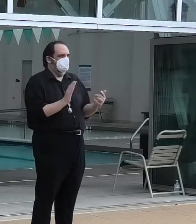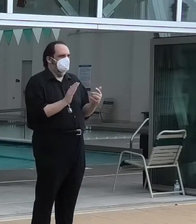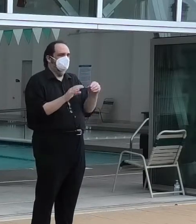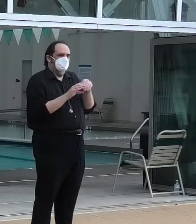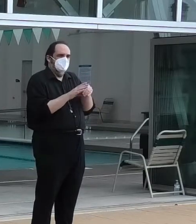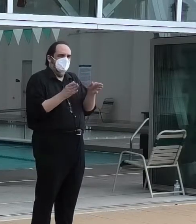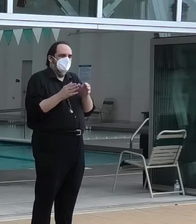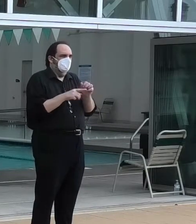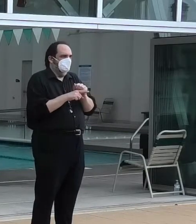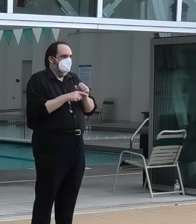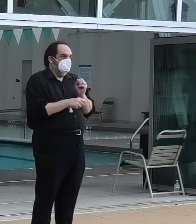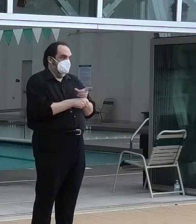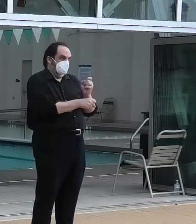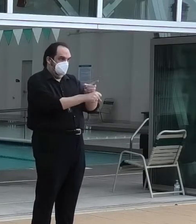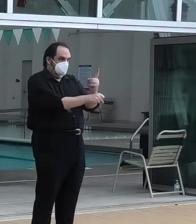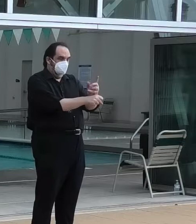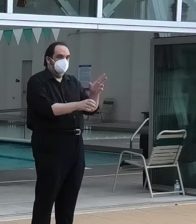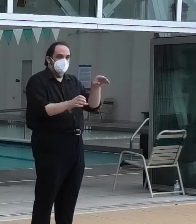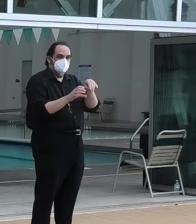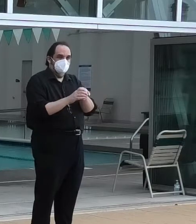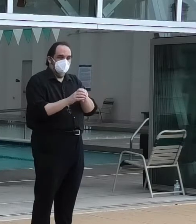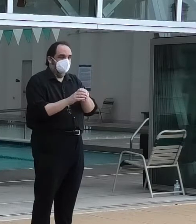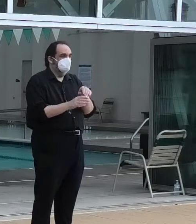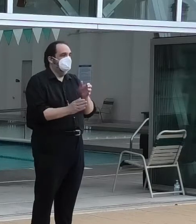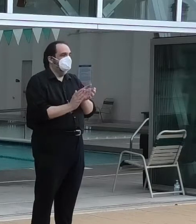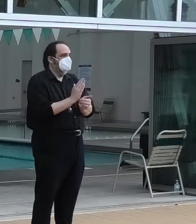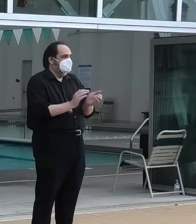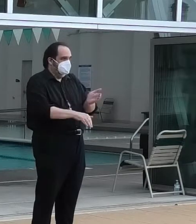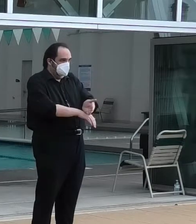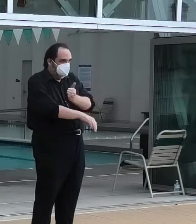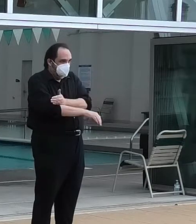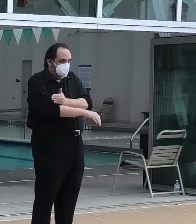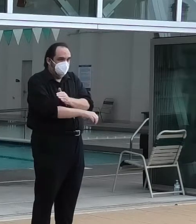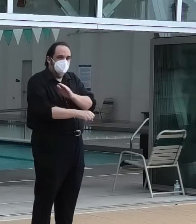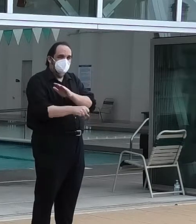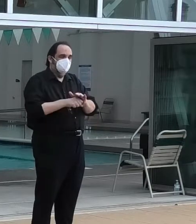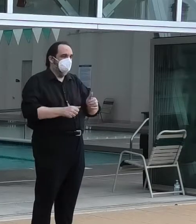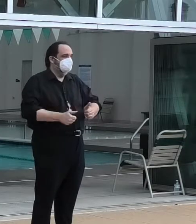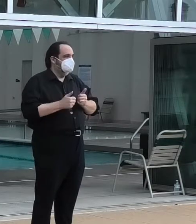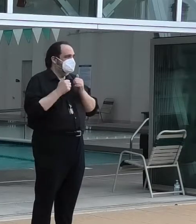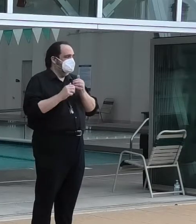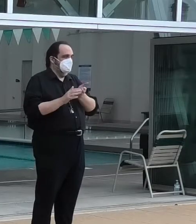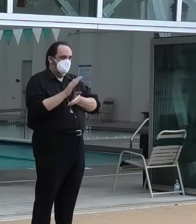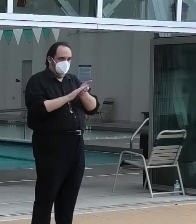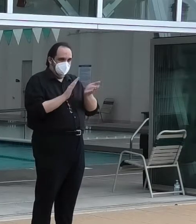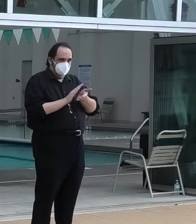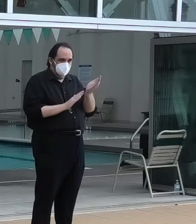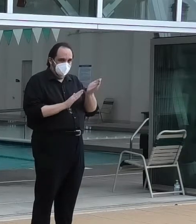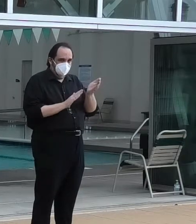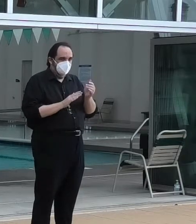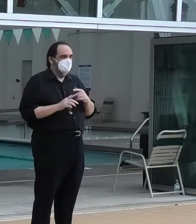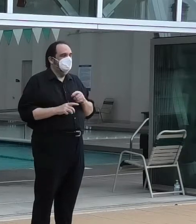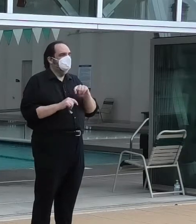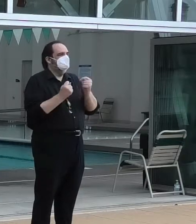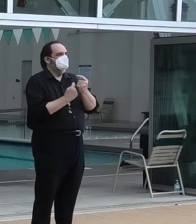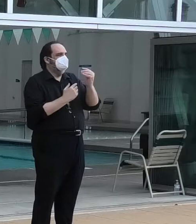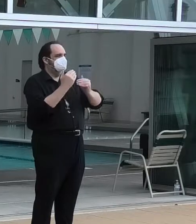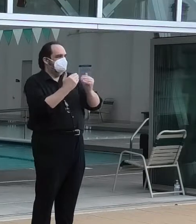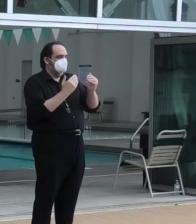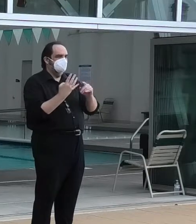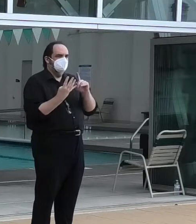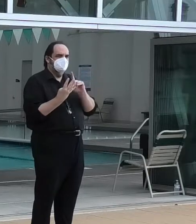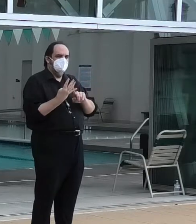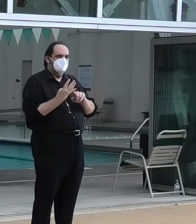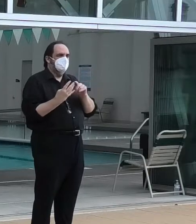training each year, including skill refinement, pool safety and operations, team building,